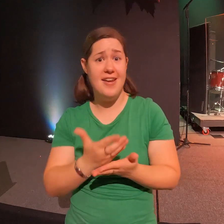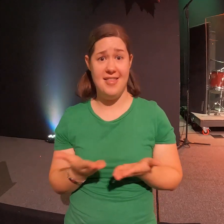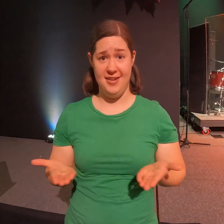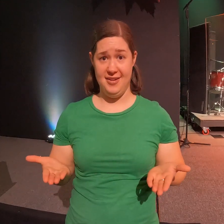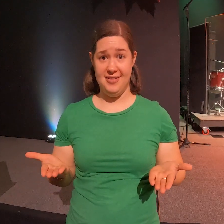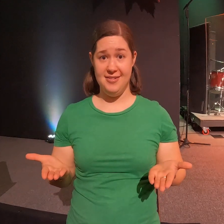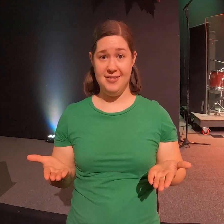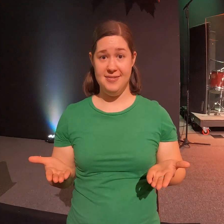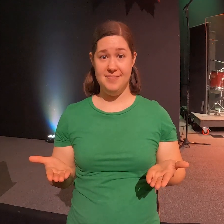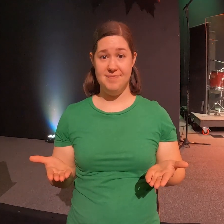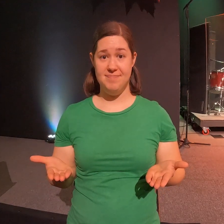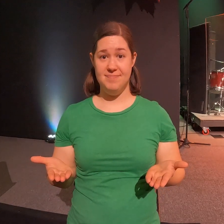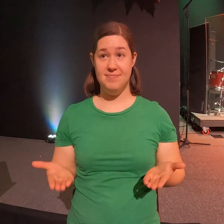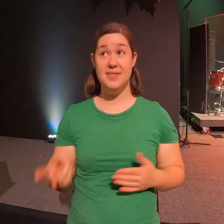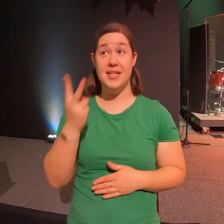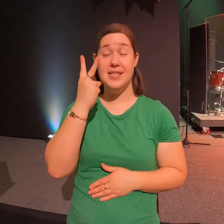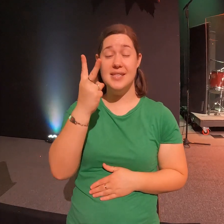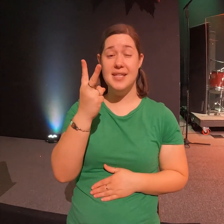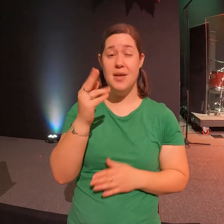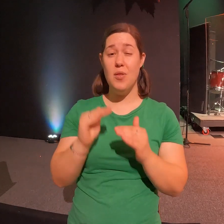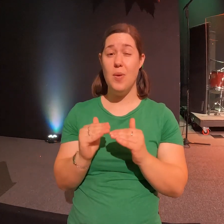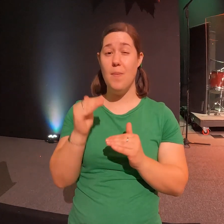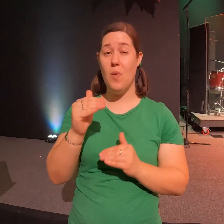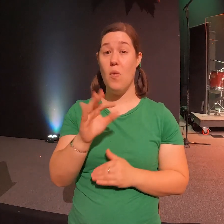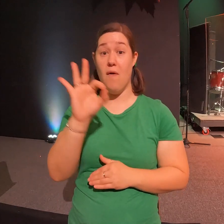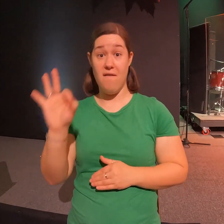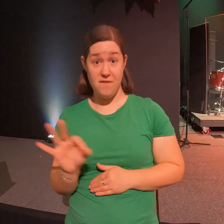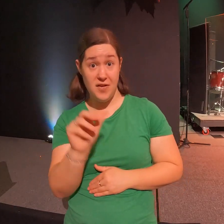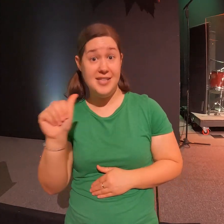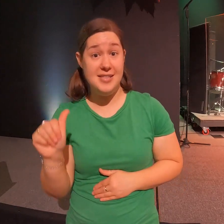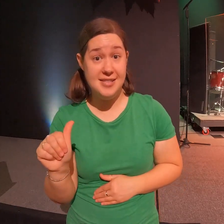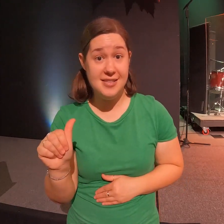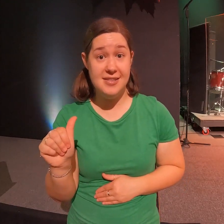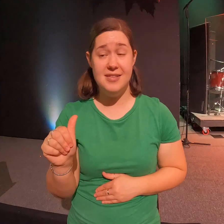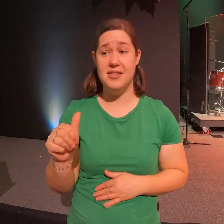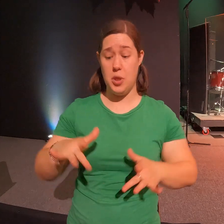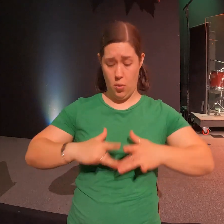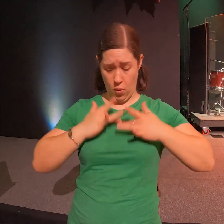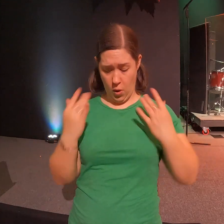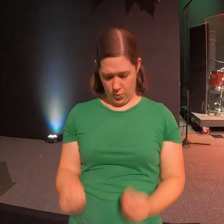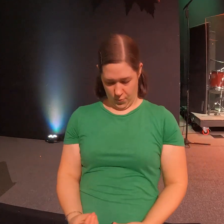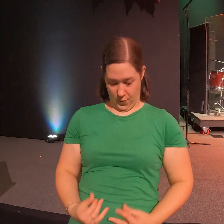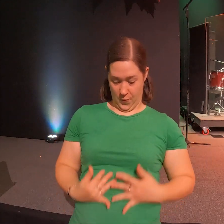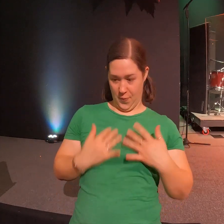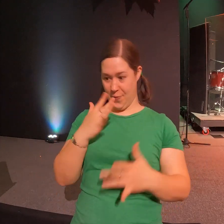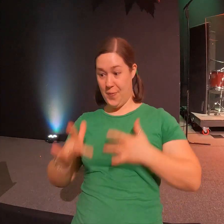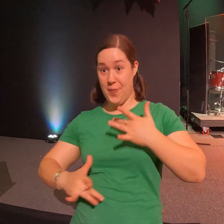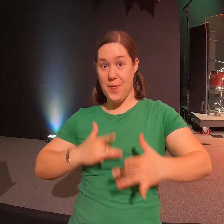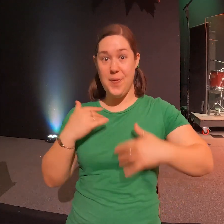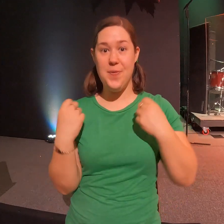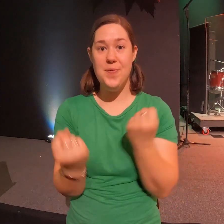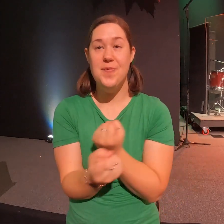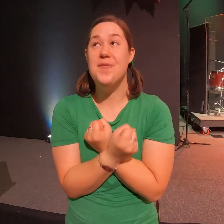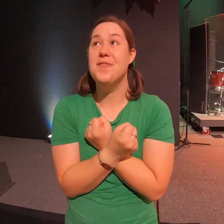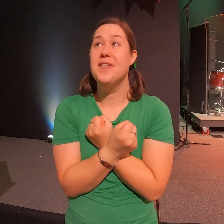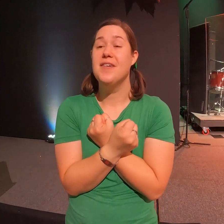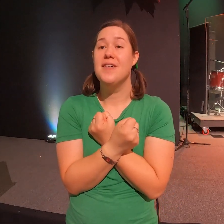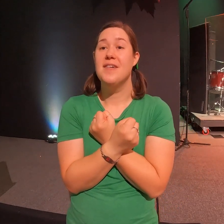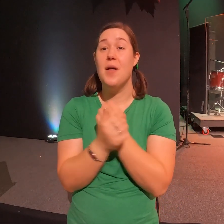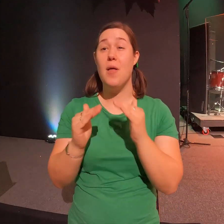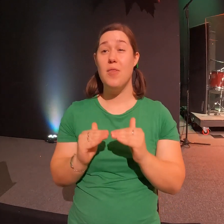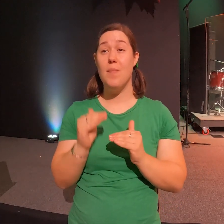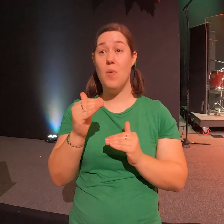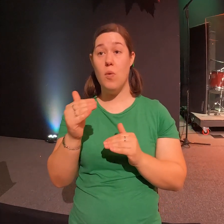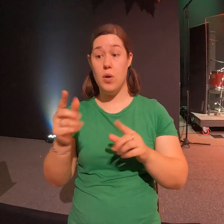And see, the more his heart was set on God's passionate love, the more he went out and he saw love